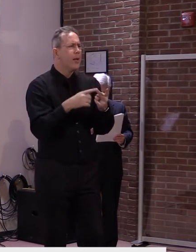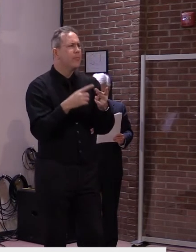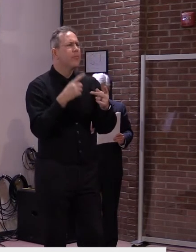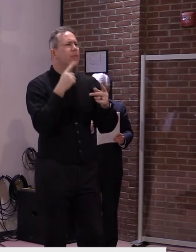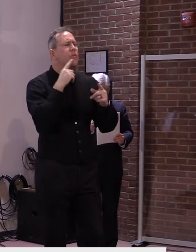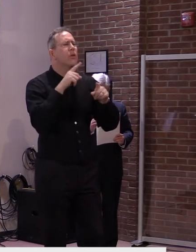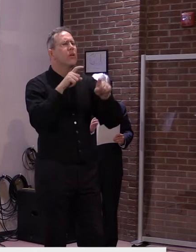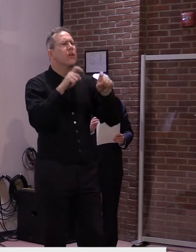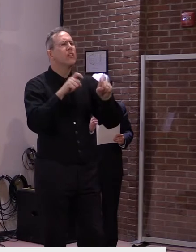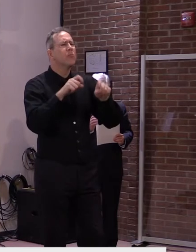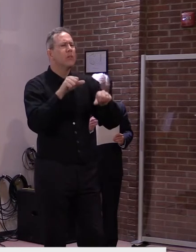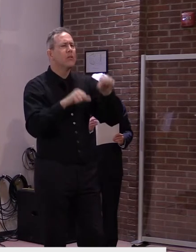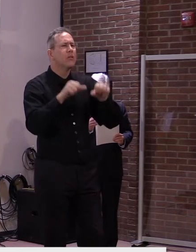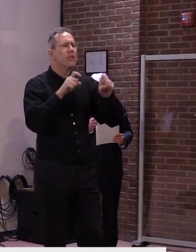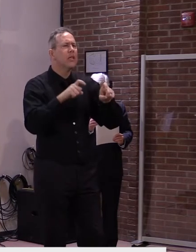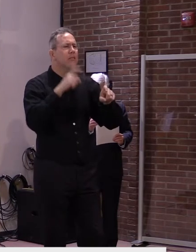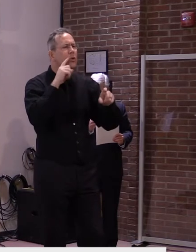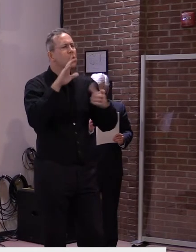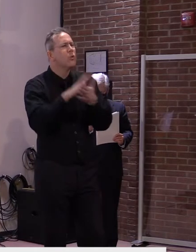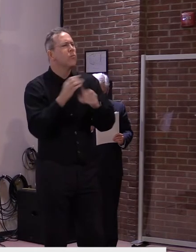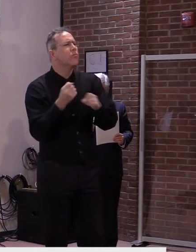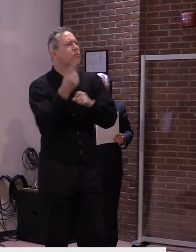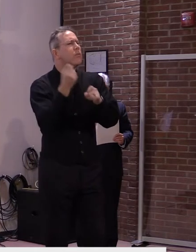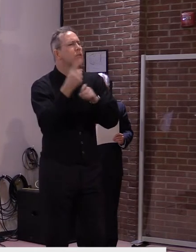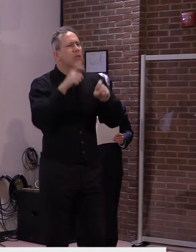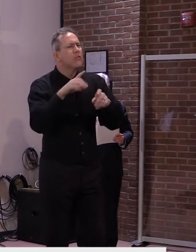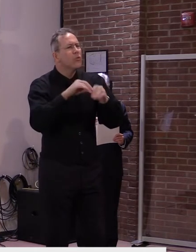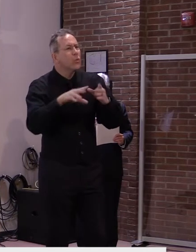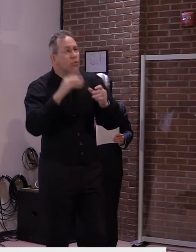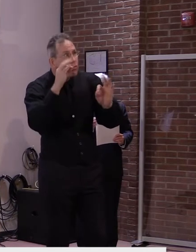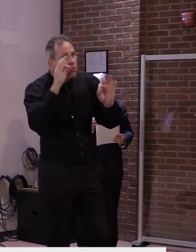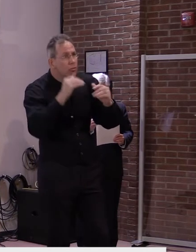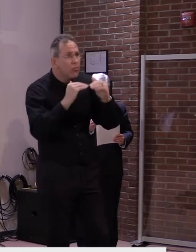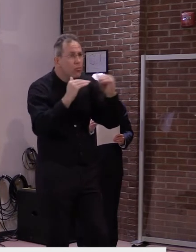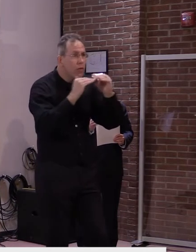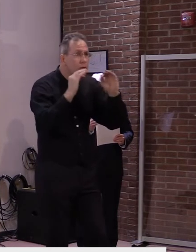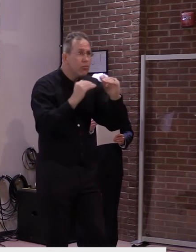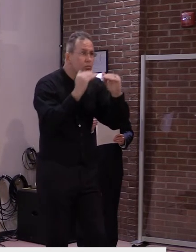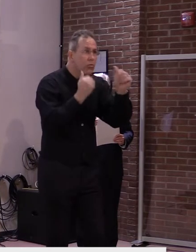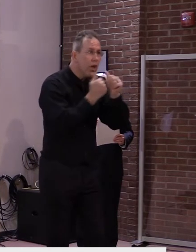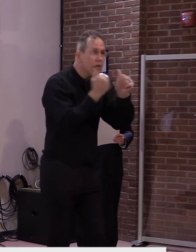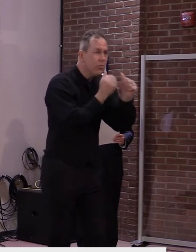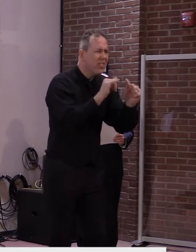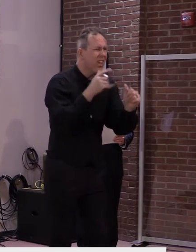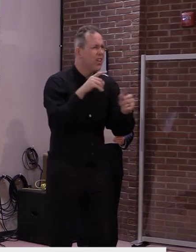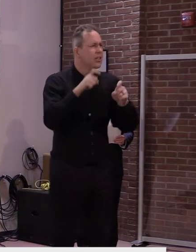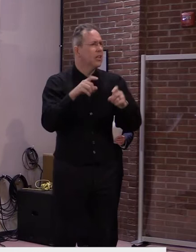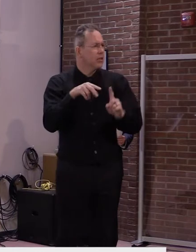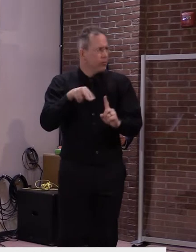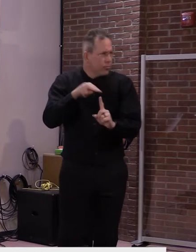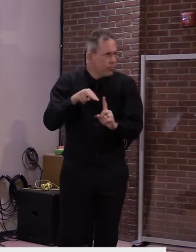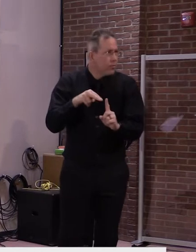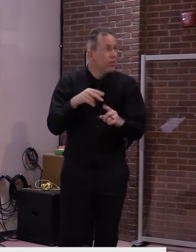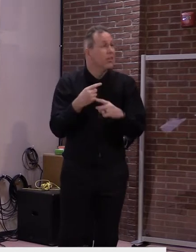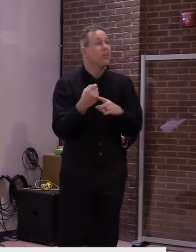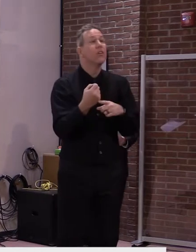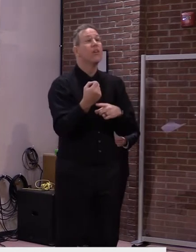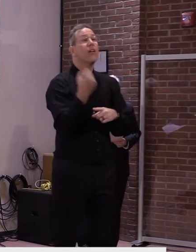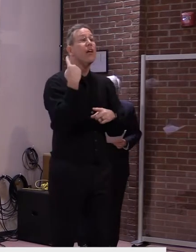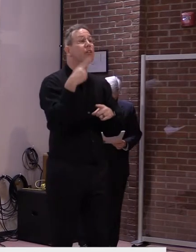the SBAC. Last year, the federal government waived the requirement for states to administer these tests because of the COVID-19